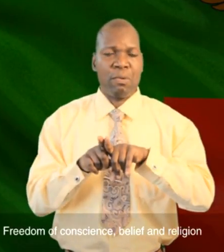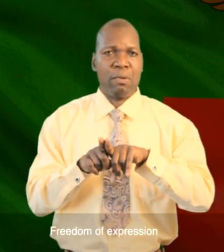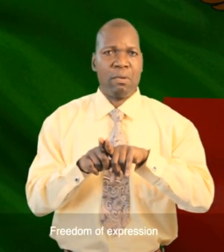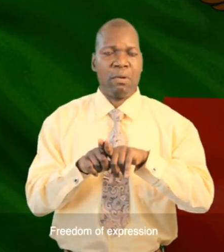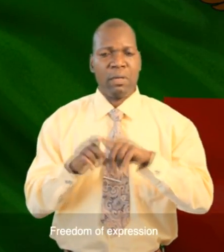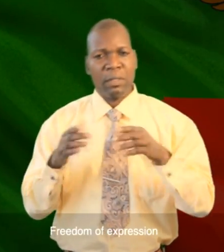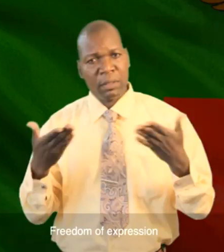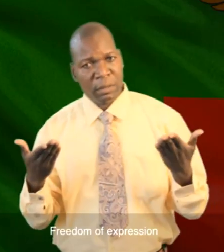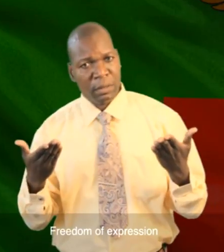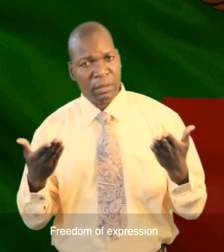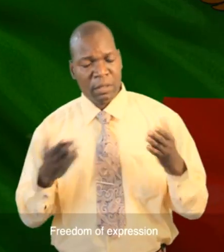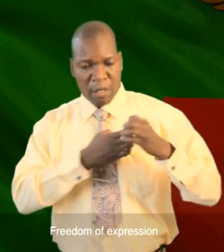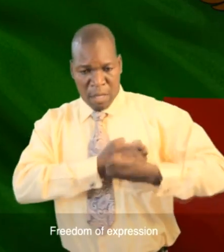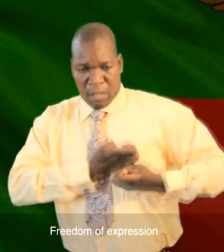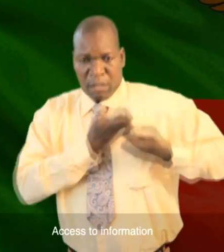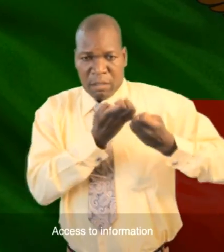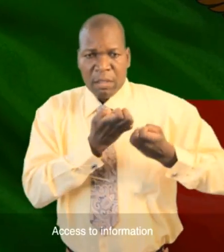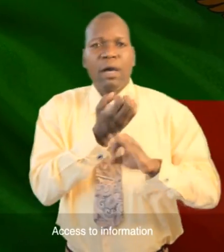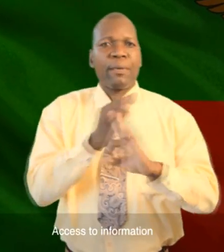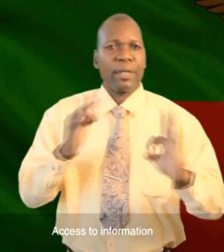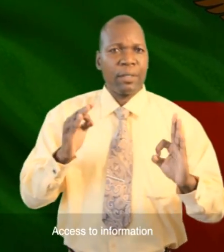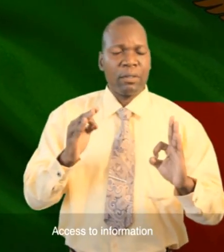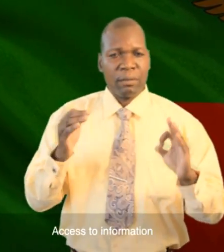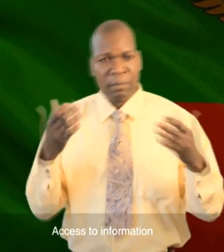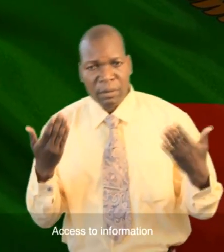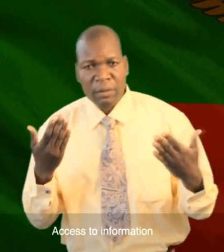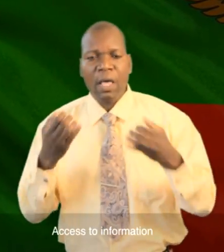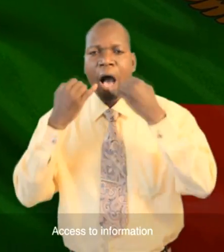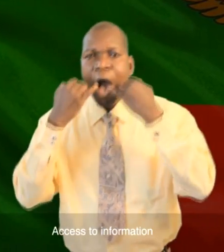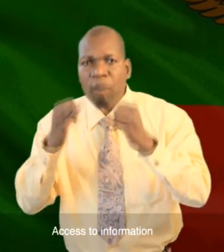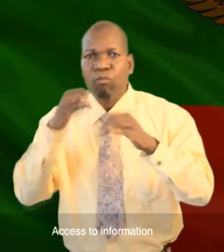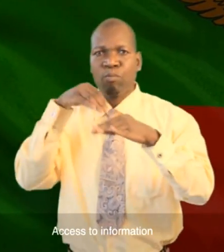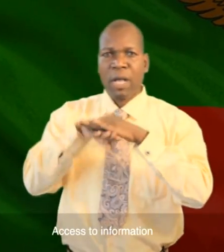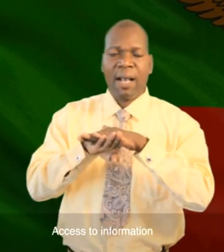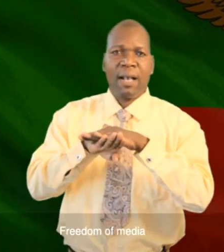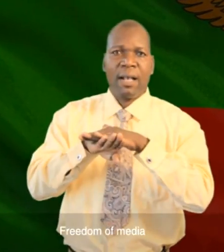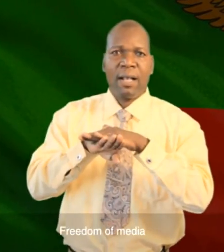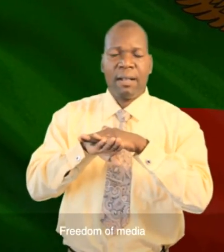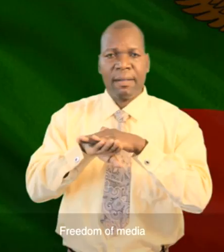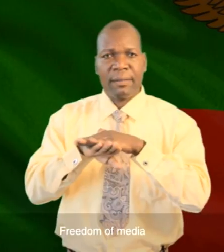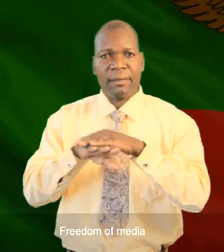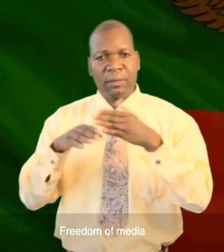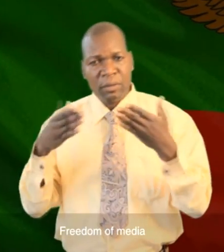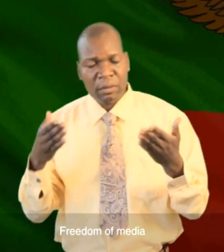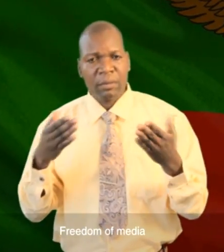freedom of expression, access to information, freedom of media,